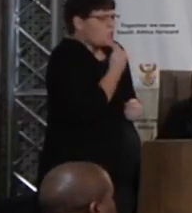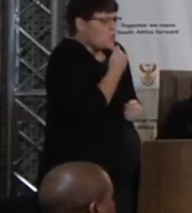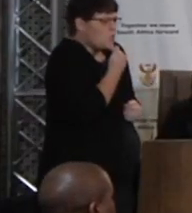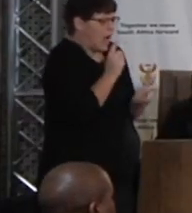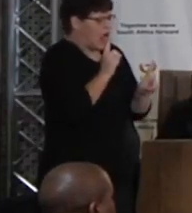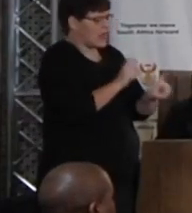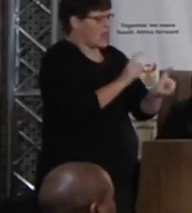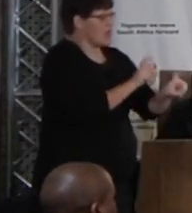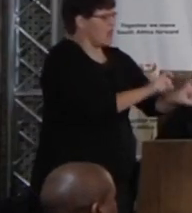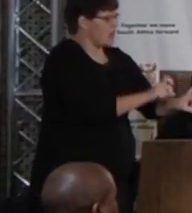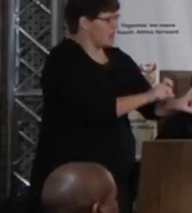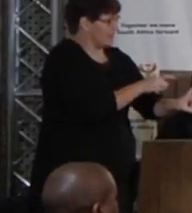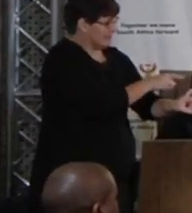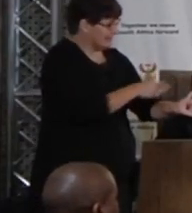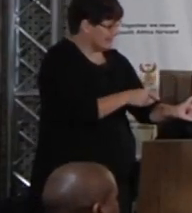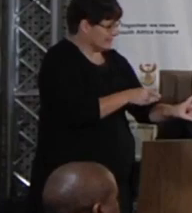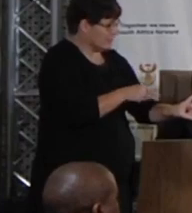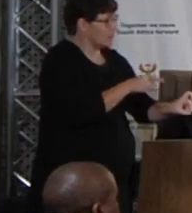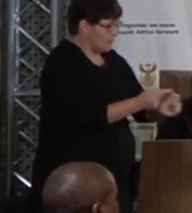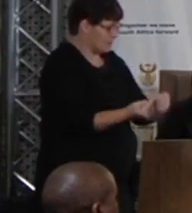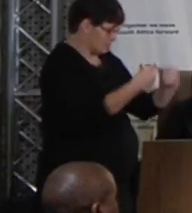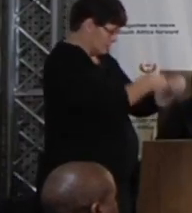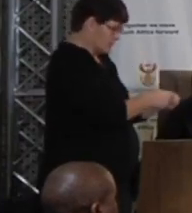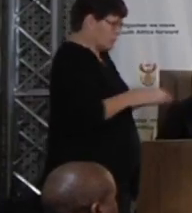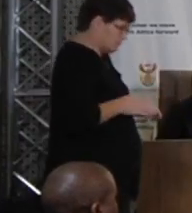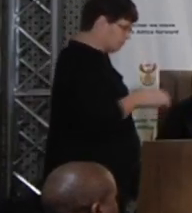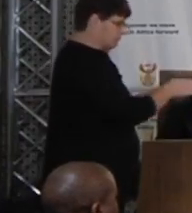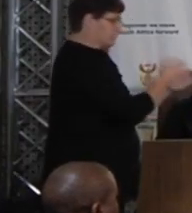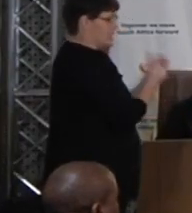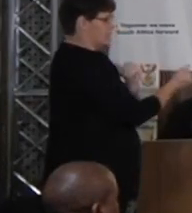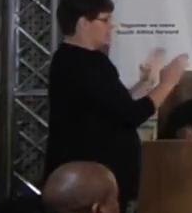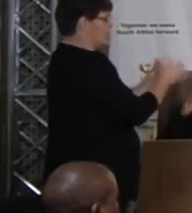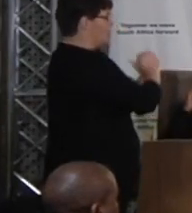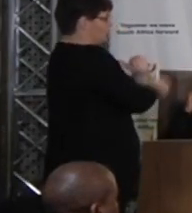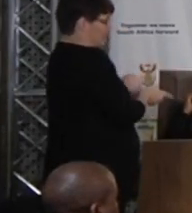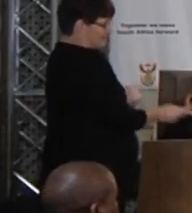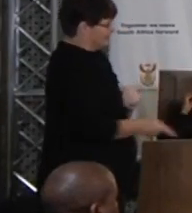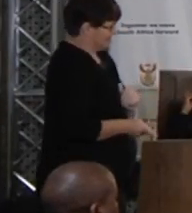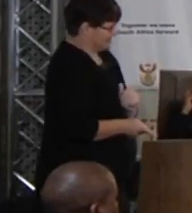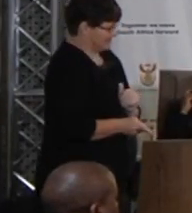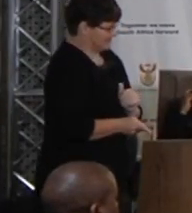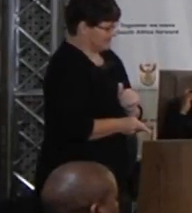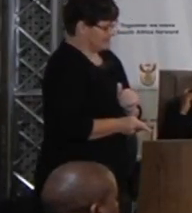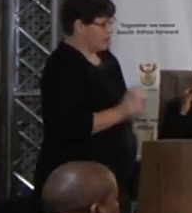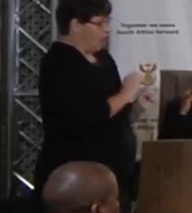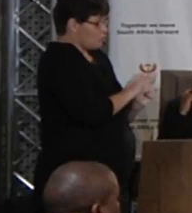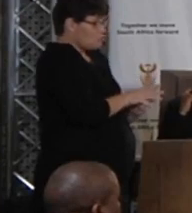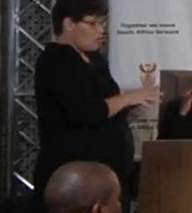endaweni eseceleni ukuthi bavikeleke ukuthi mangabe igciwane nabo